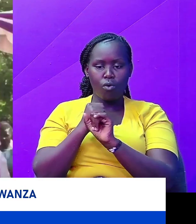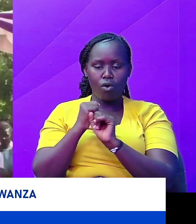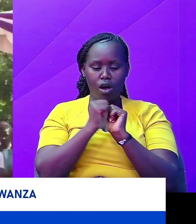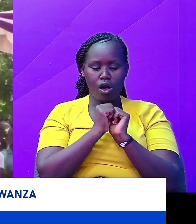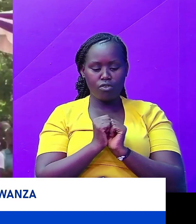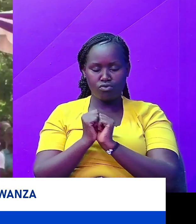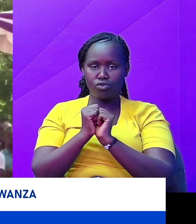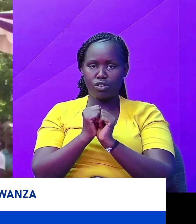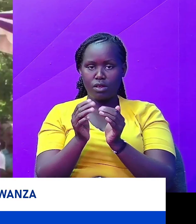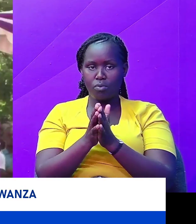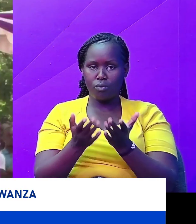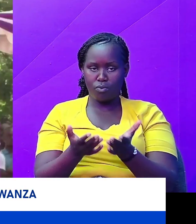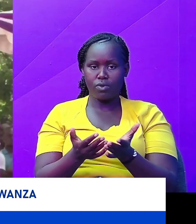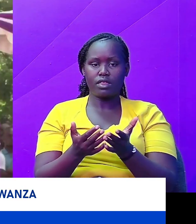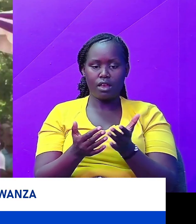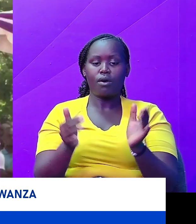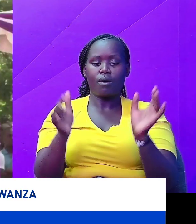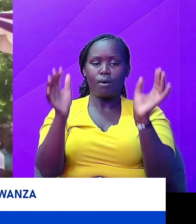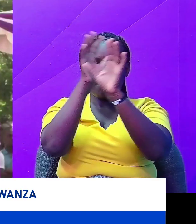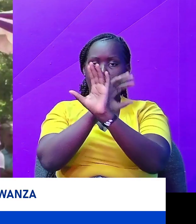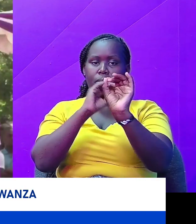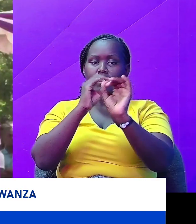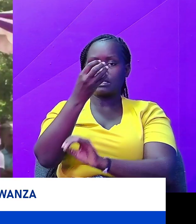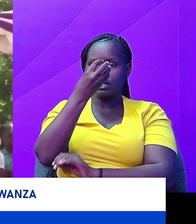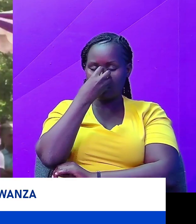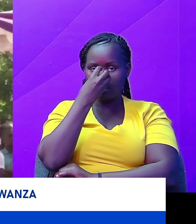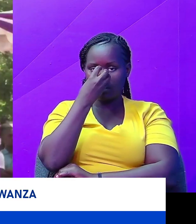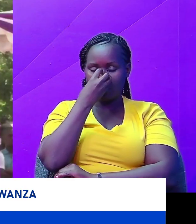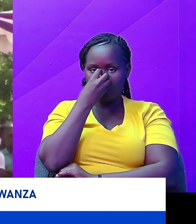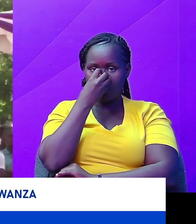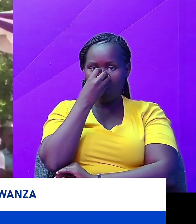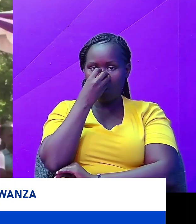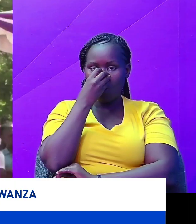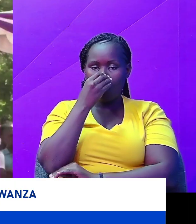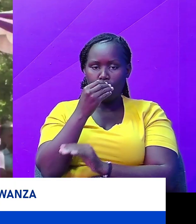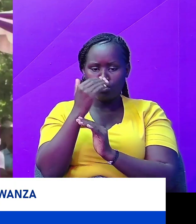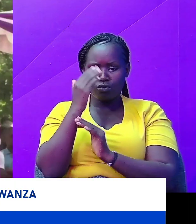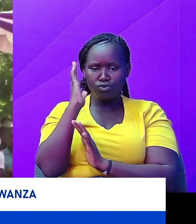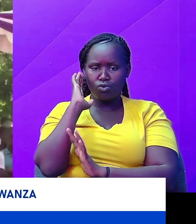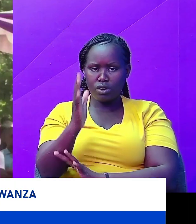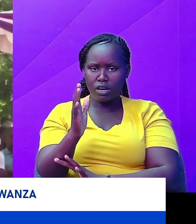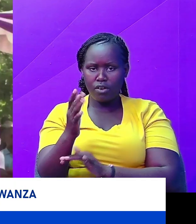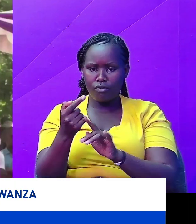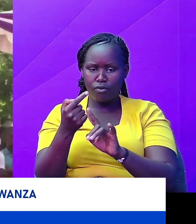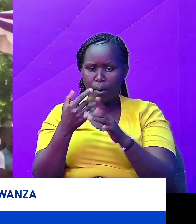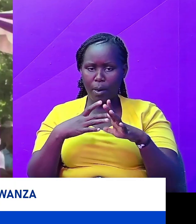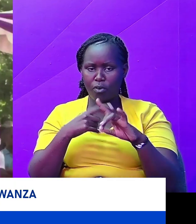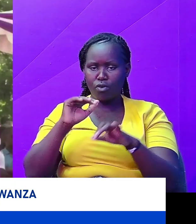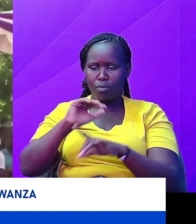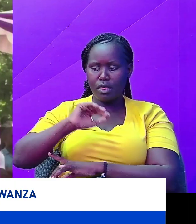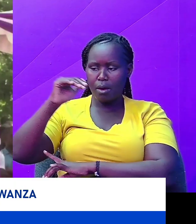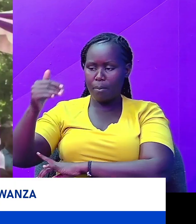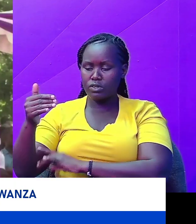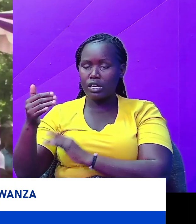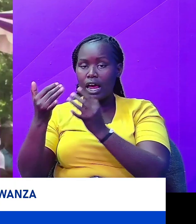na Mheshimiwa Daktari William Samoei Ruto kunyorosha wale jamaa wa Munyoro. Ni saa